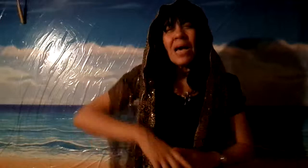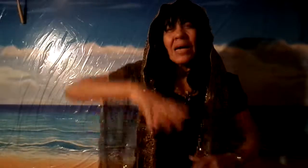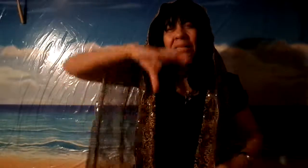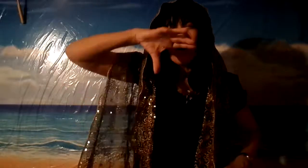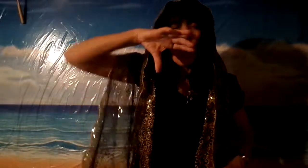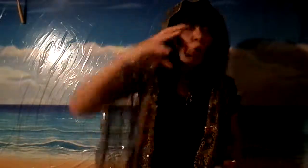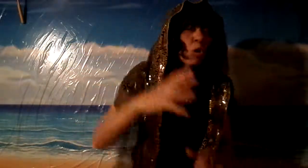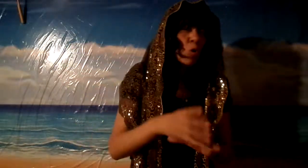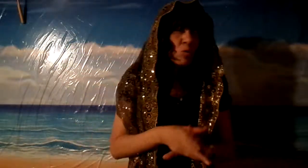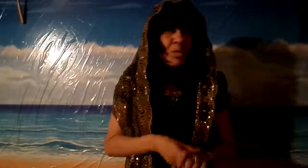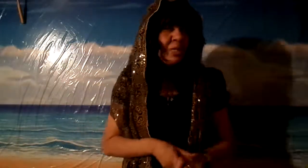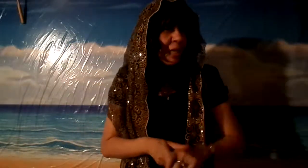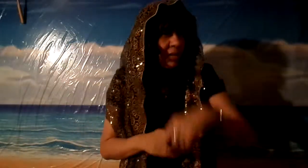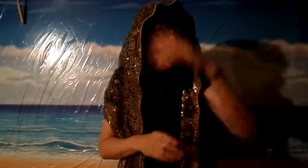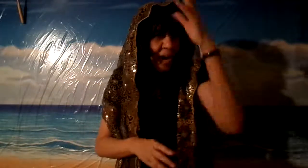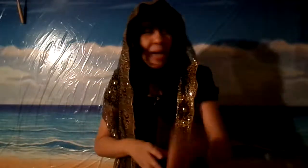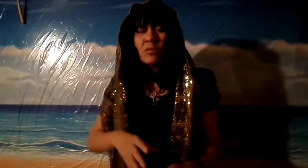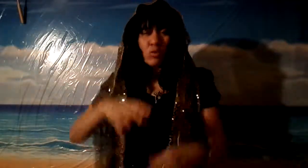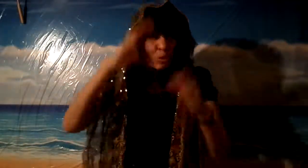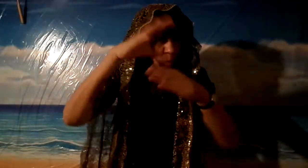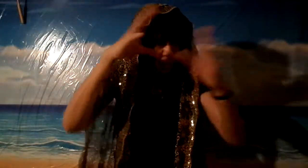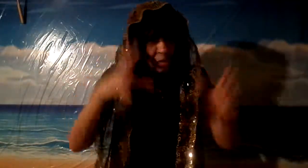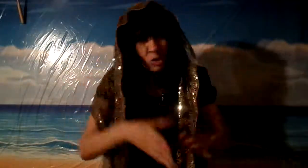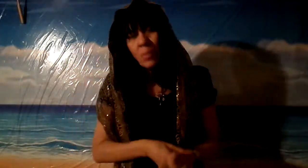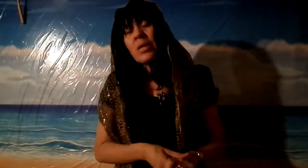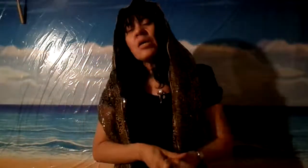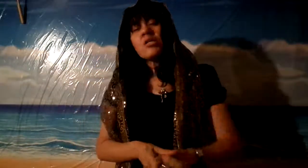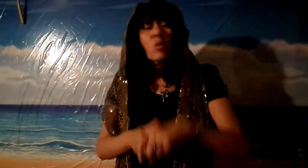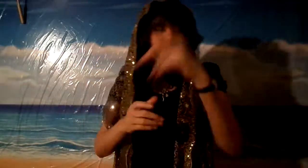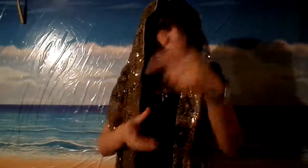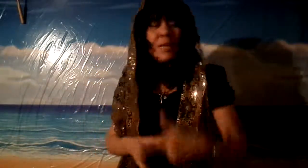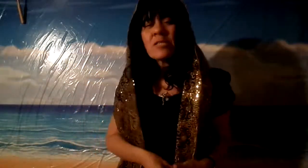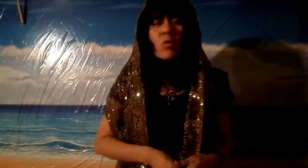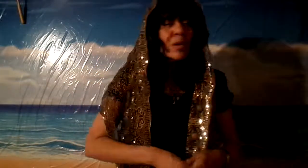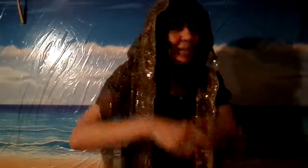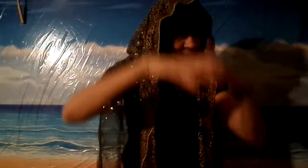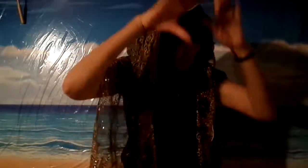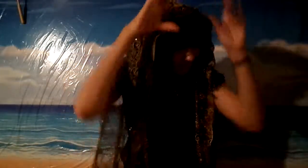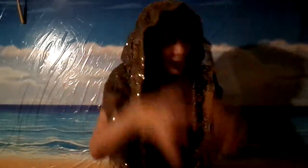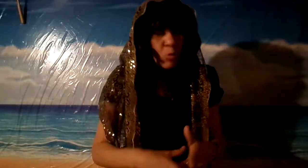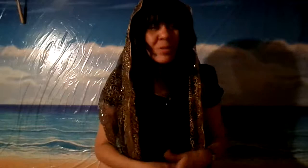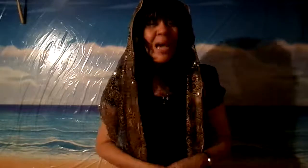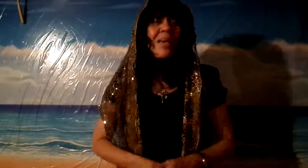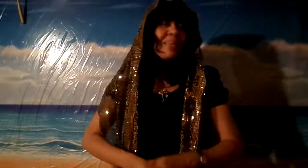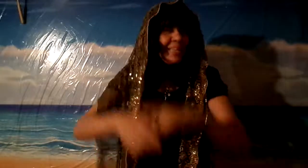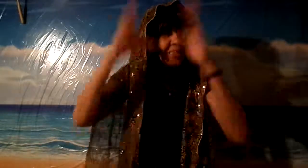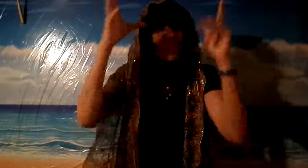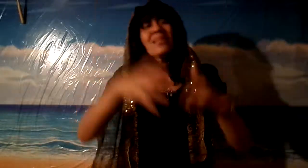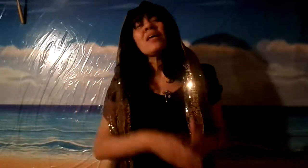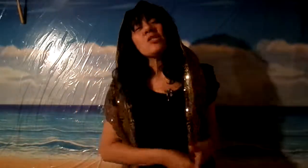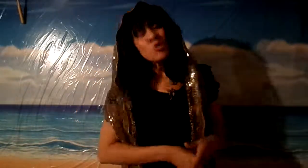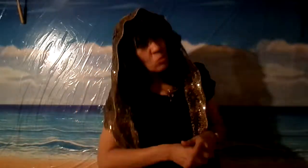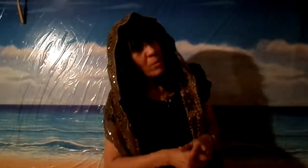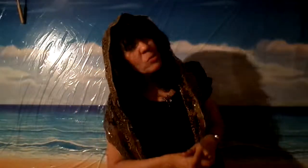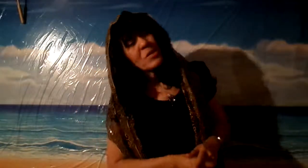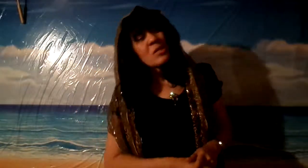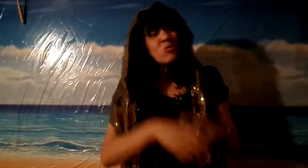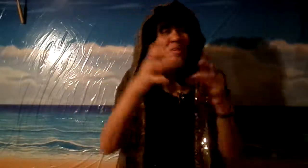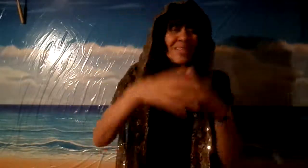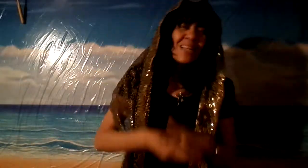had the Holy Ghost, and they even had to speak in tongue. So God bless you and good night, and subscribe to my channel, Yolanda Salas TV